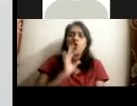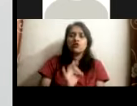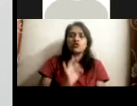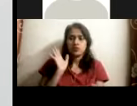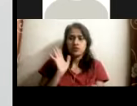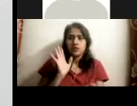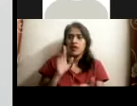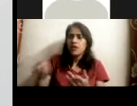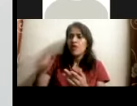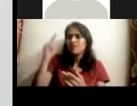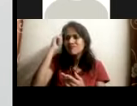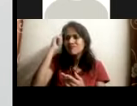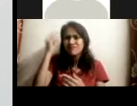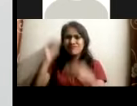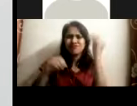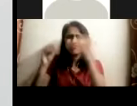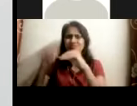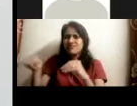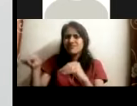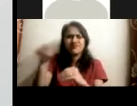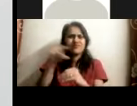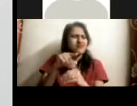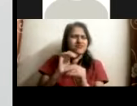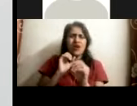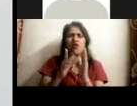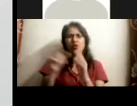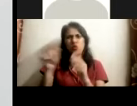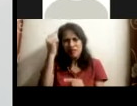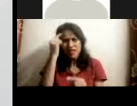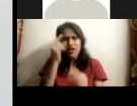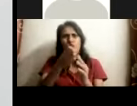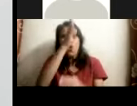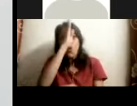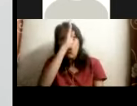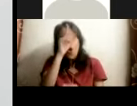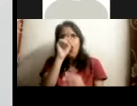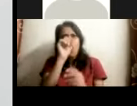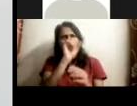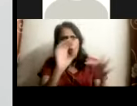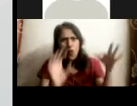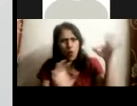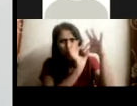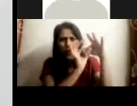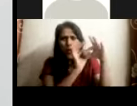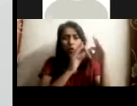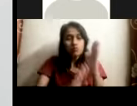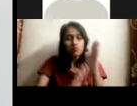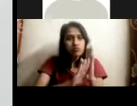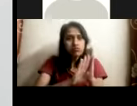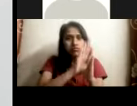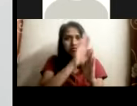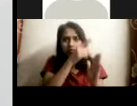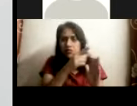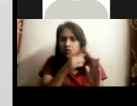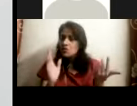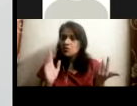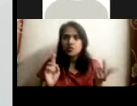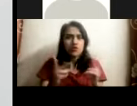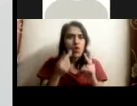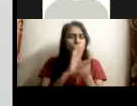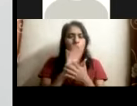a sacred symbol or a holy thing, that is not true. That's just a result of